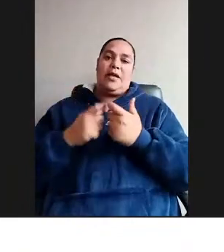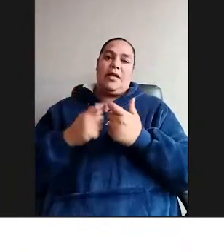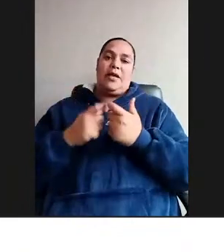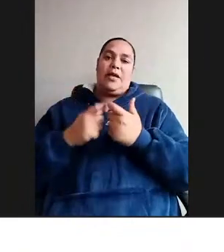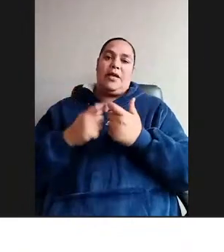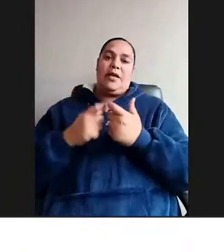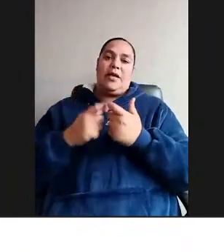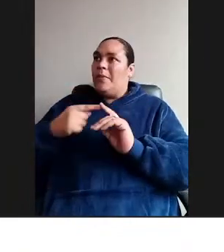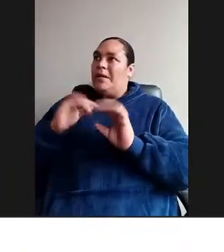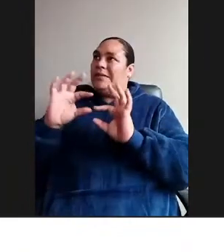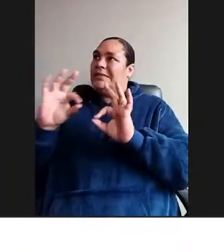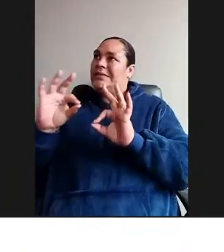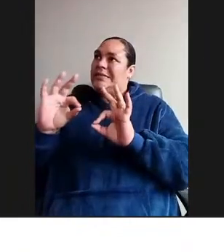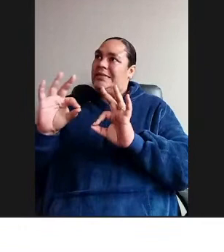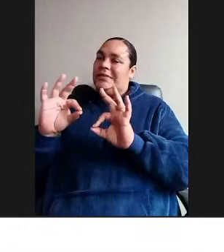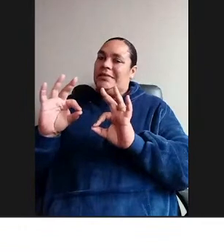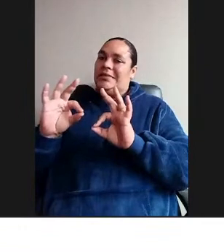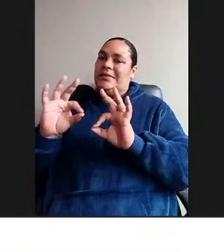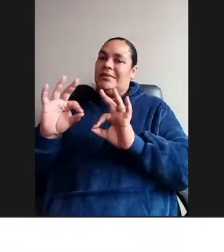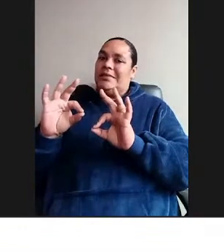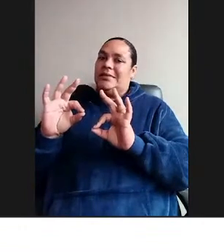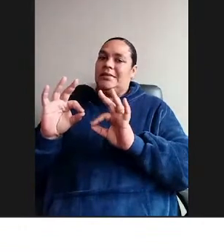matters related to the audit itself.